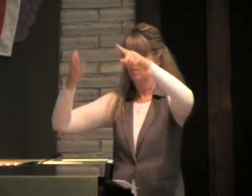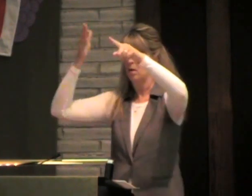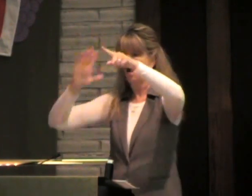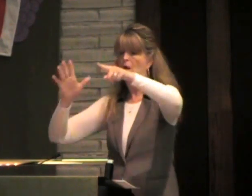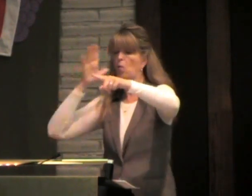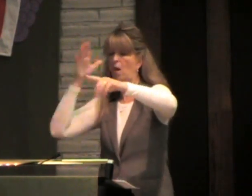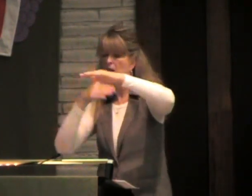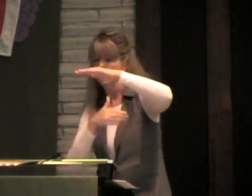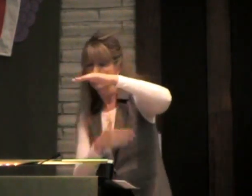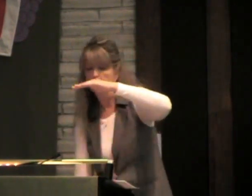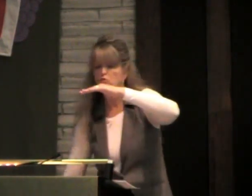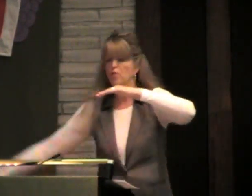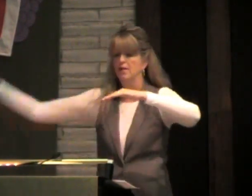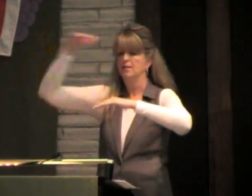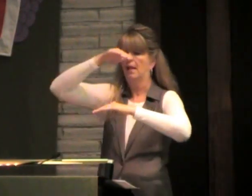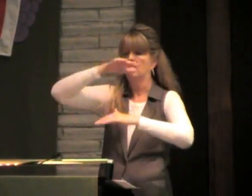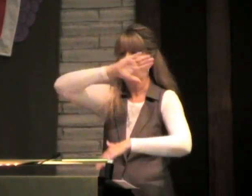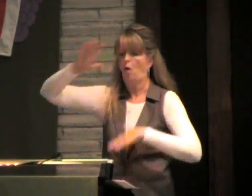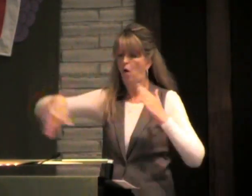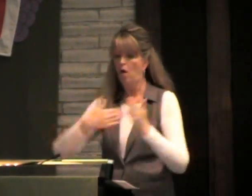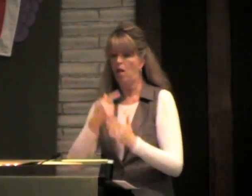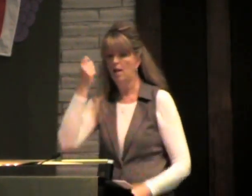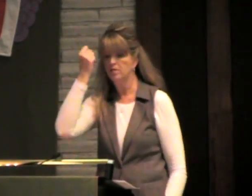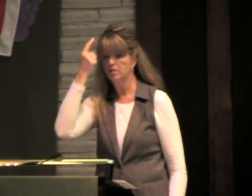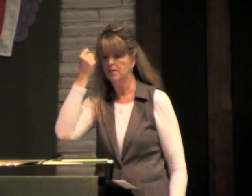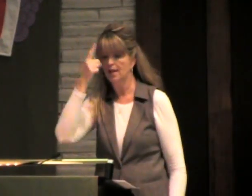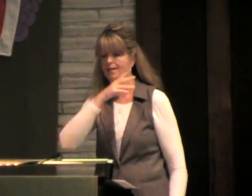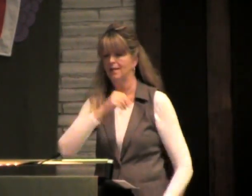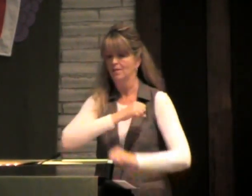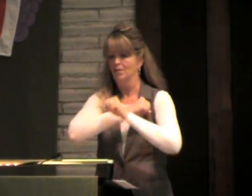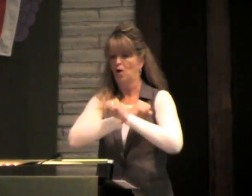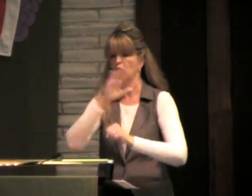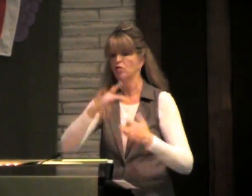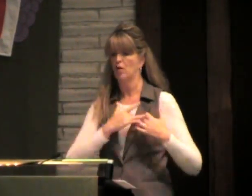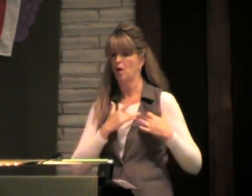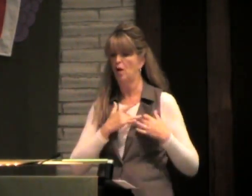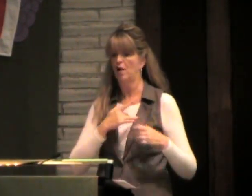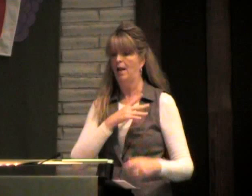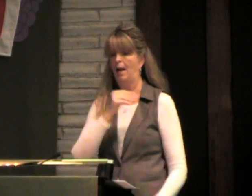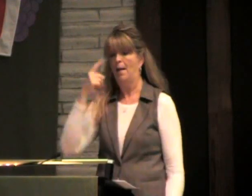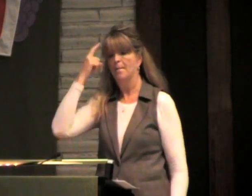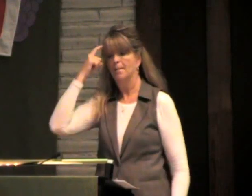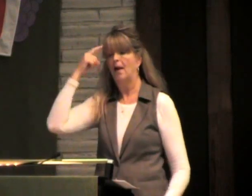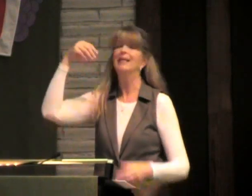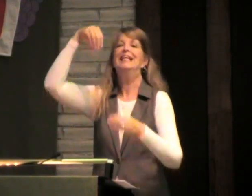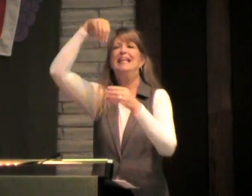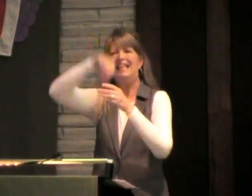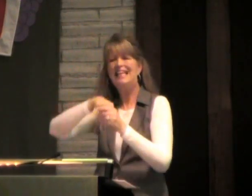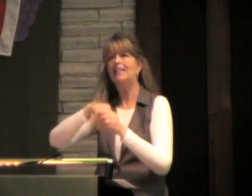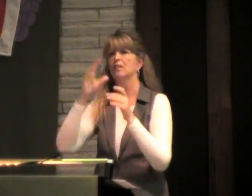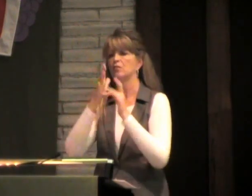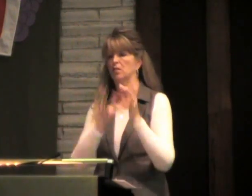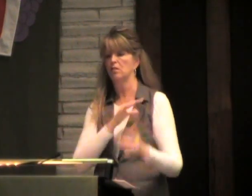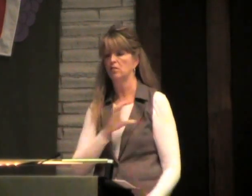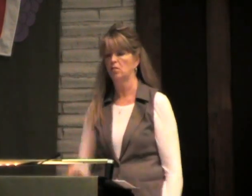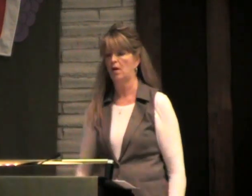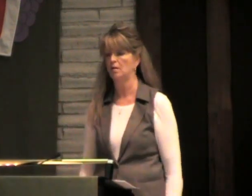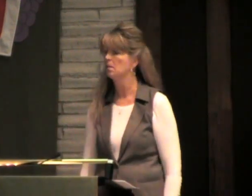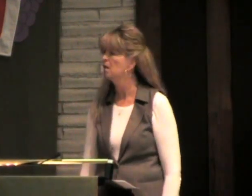make your request be known to God. And the peace of God, which transcends all understanding, will keep and